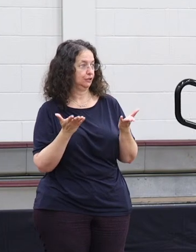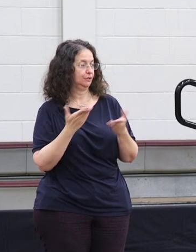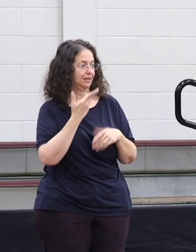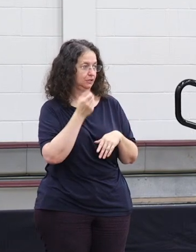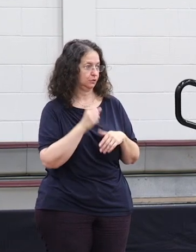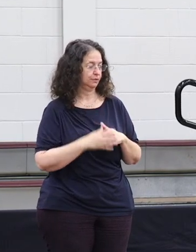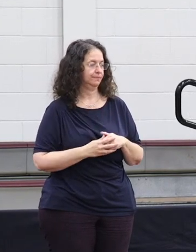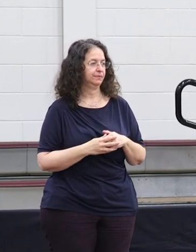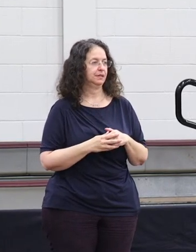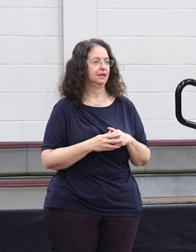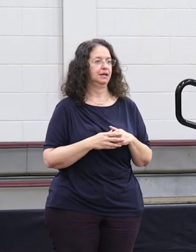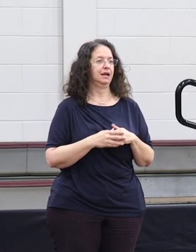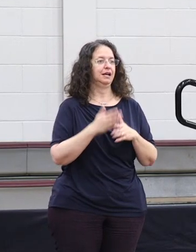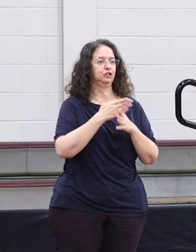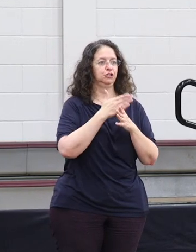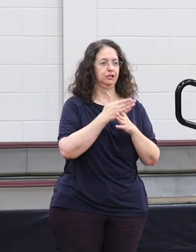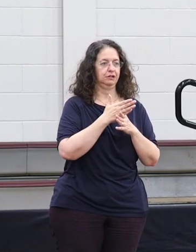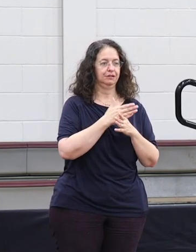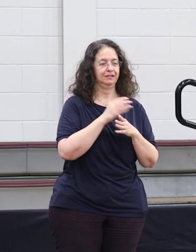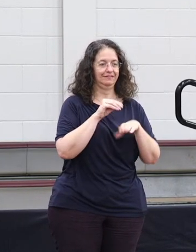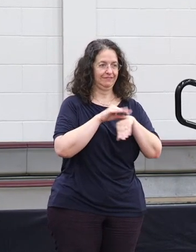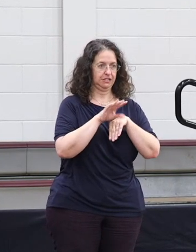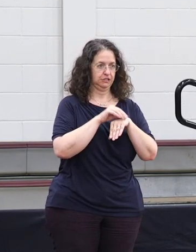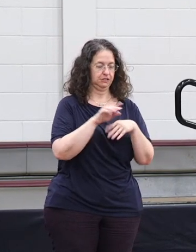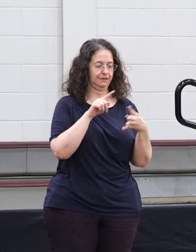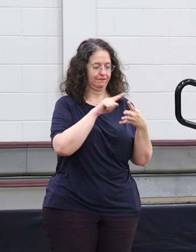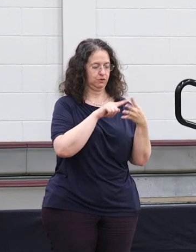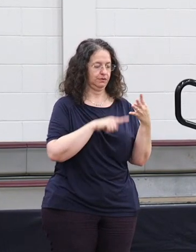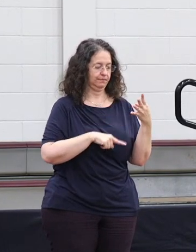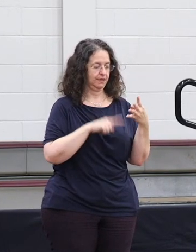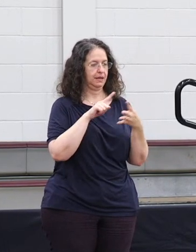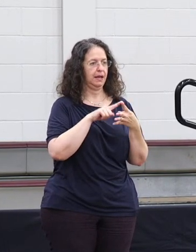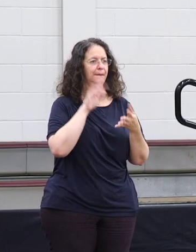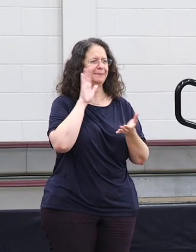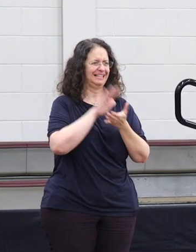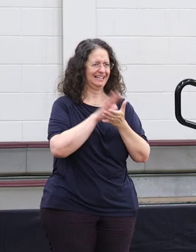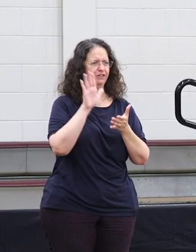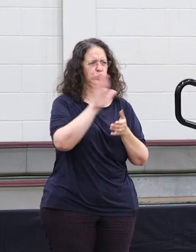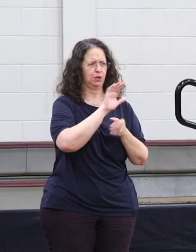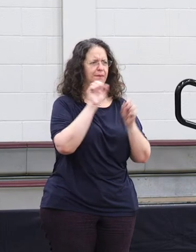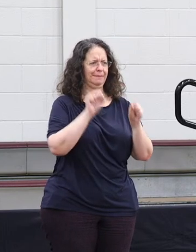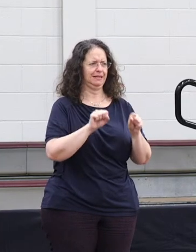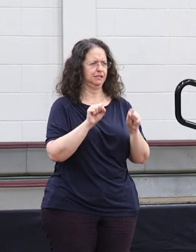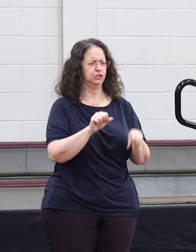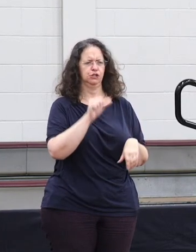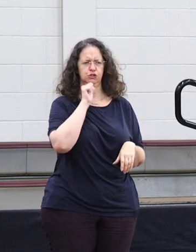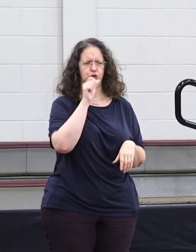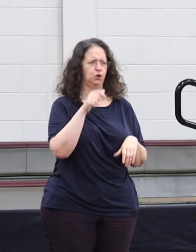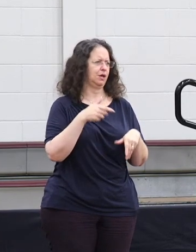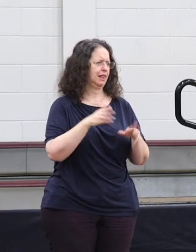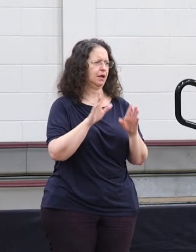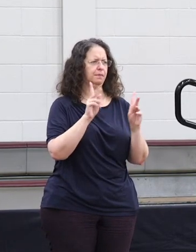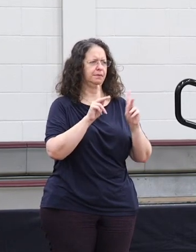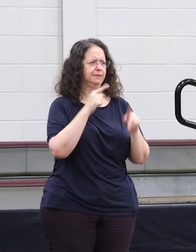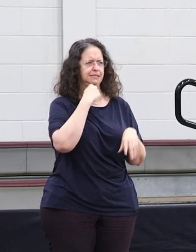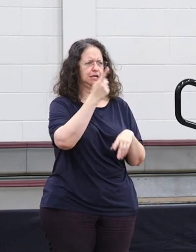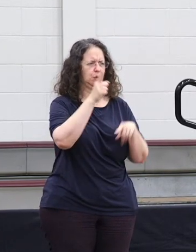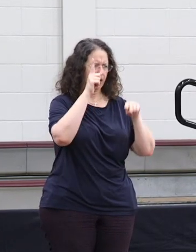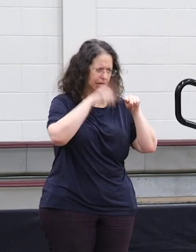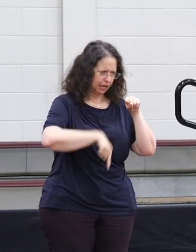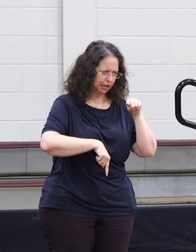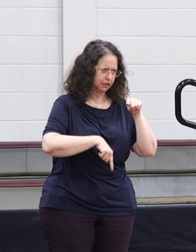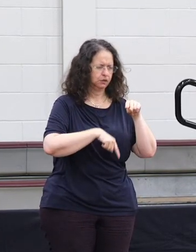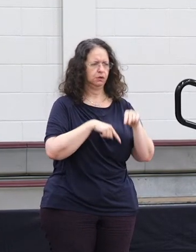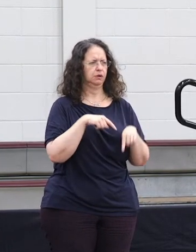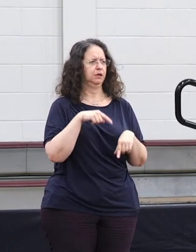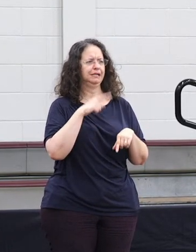four pieces of advice. Believe in your abilities. Do not let anyone tell you that you can't or you are not